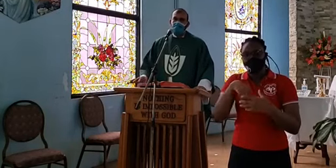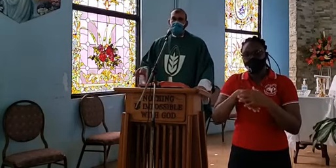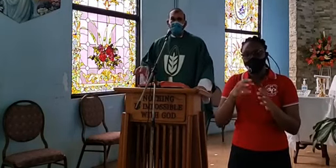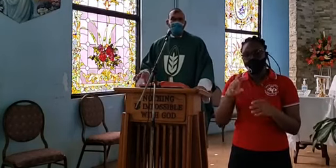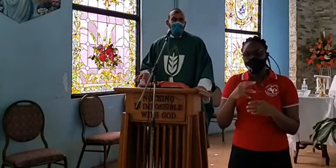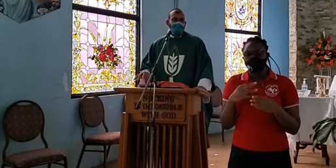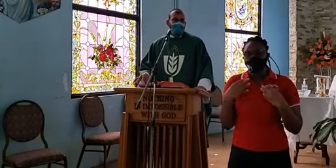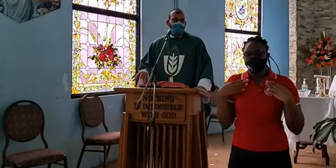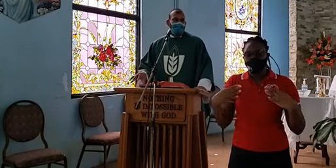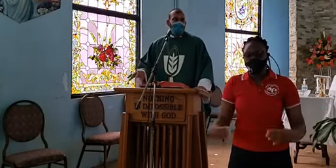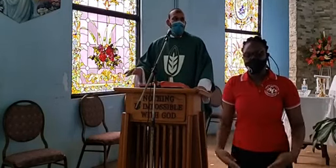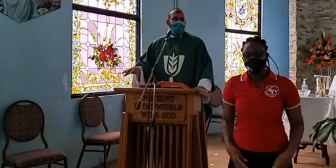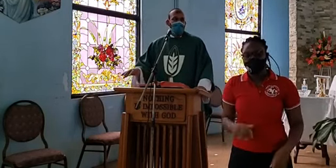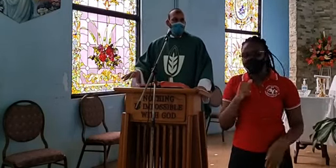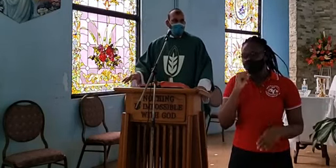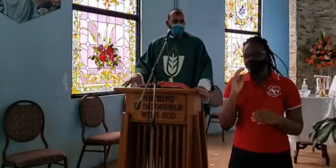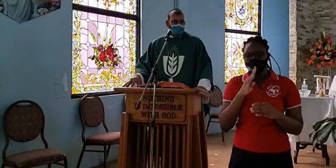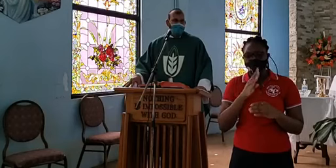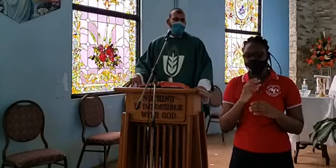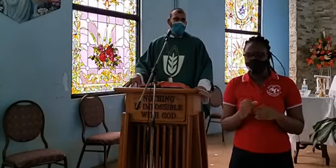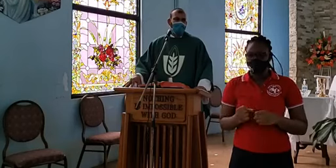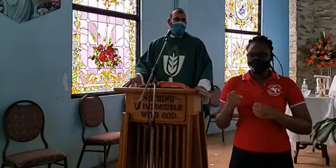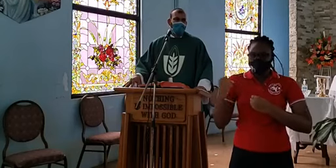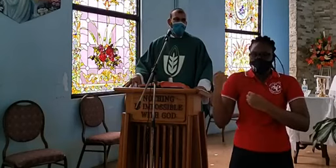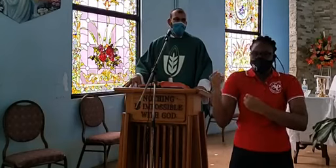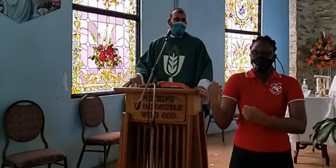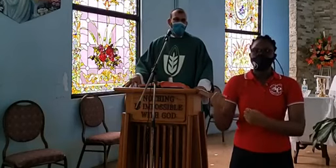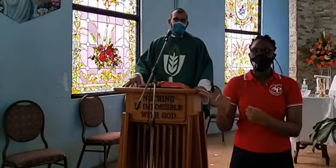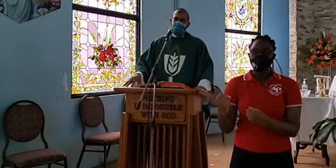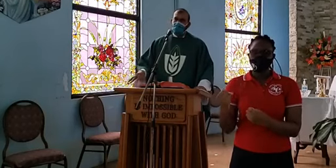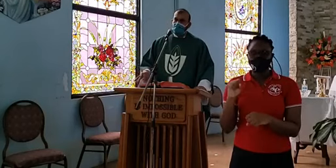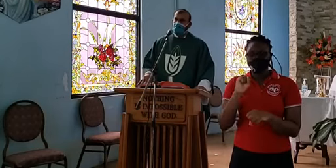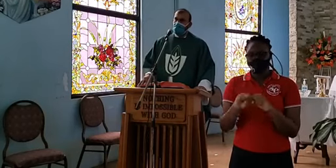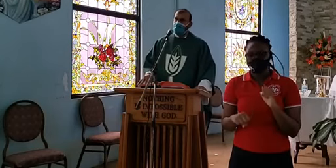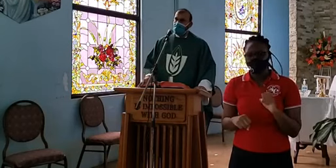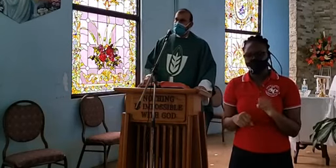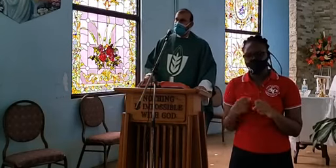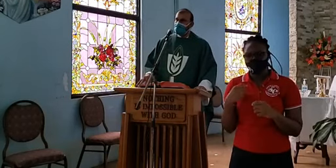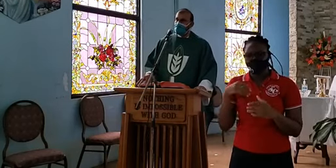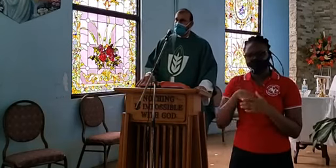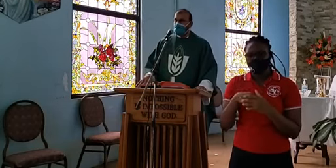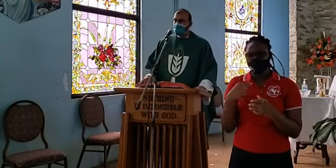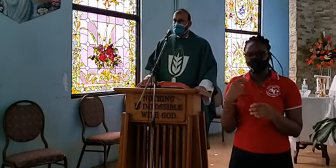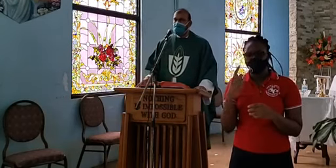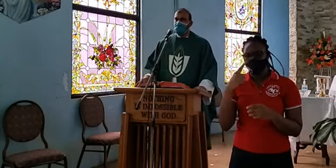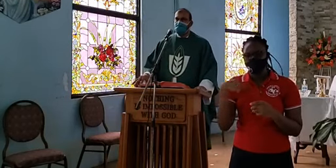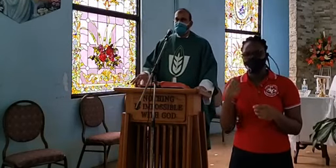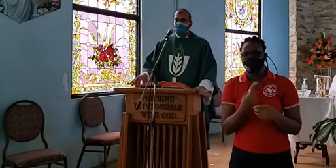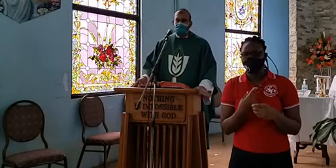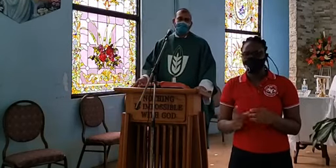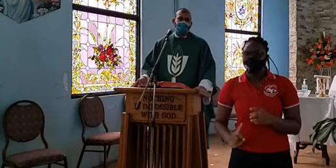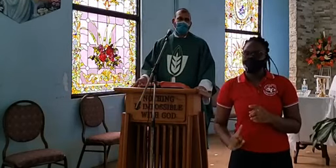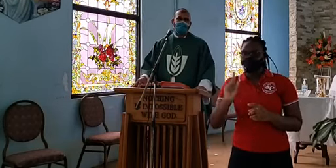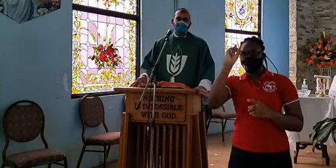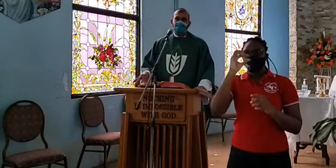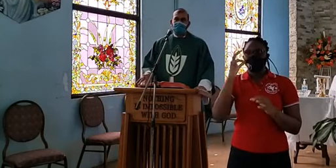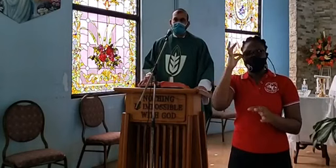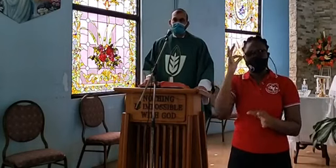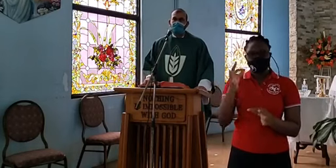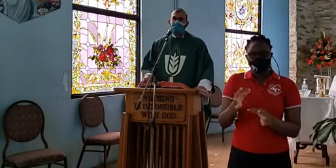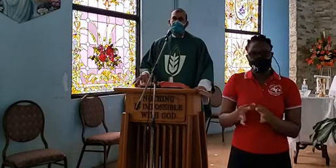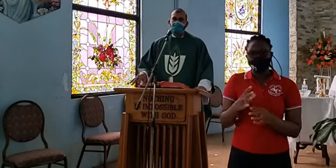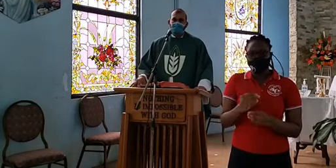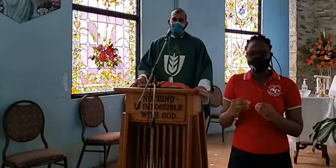body, it will not be strengthened. So in order for us to increase in faith